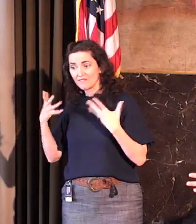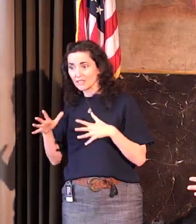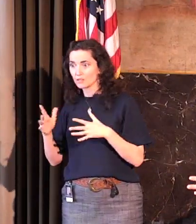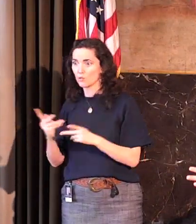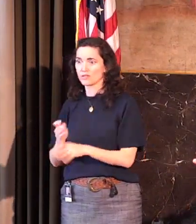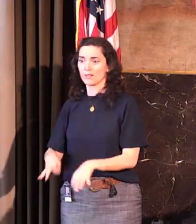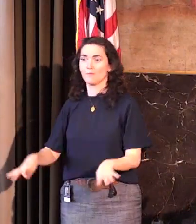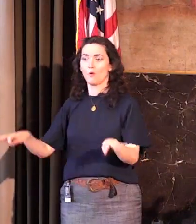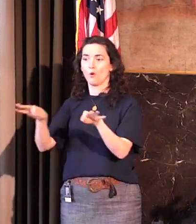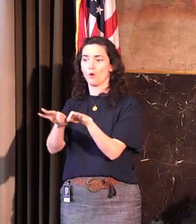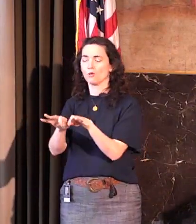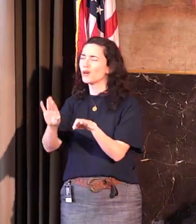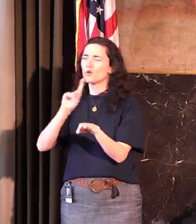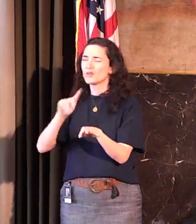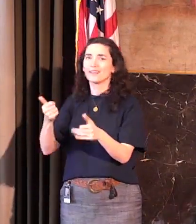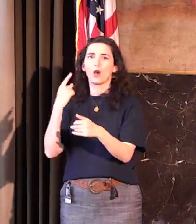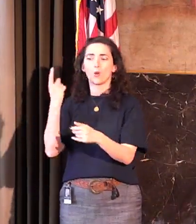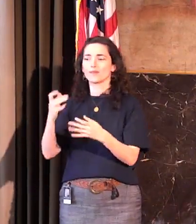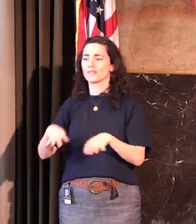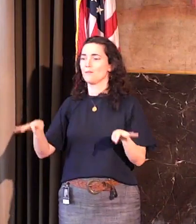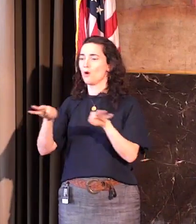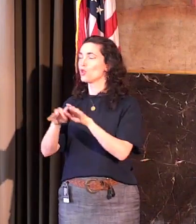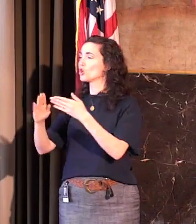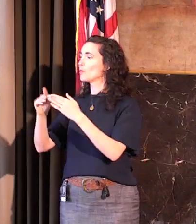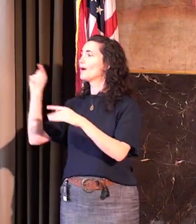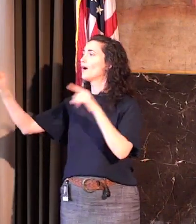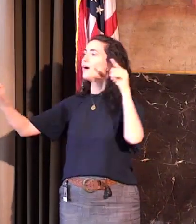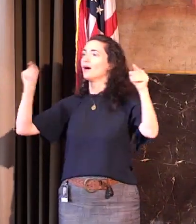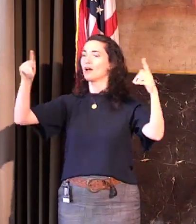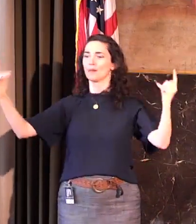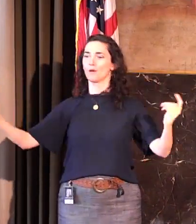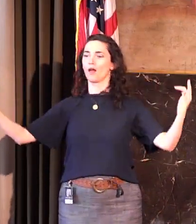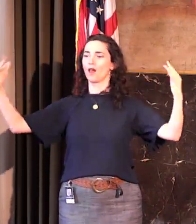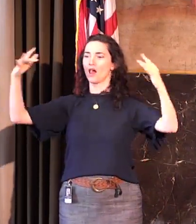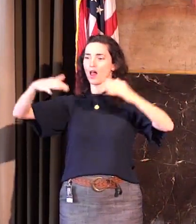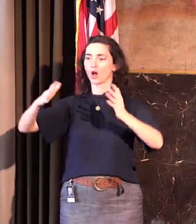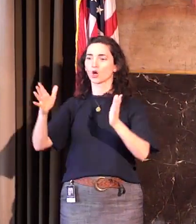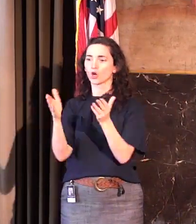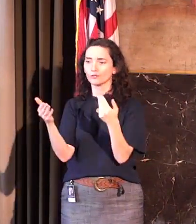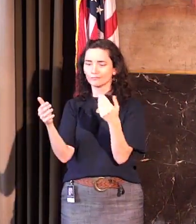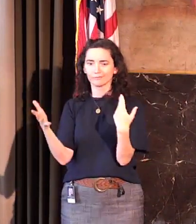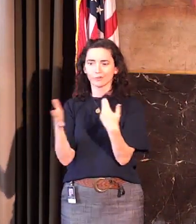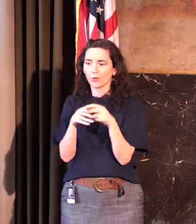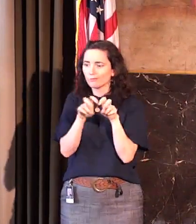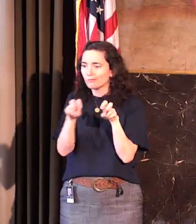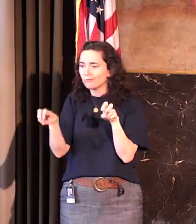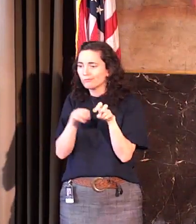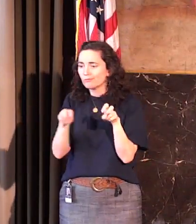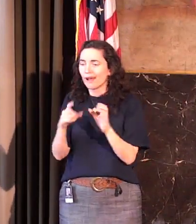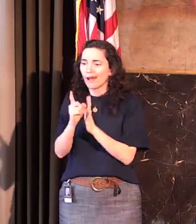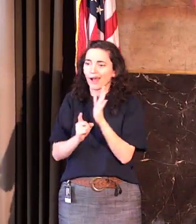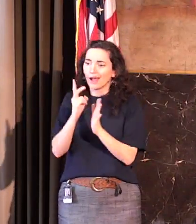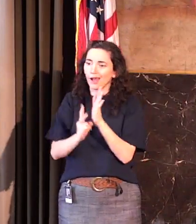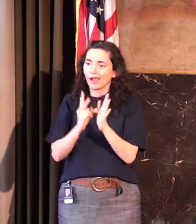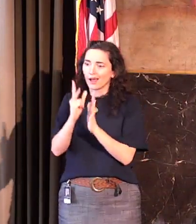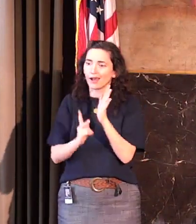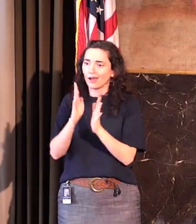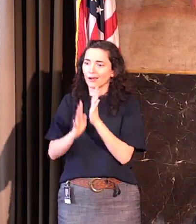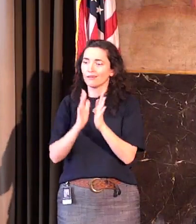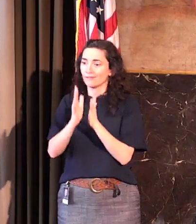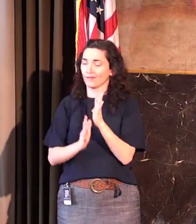have people coming from all over the community into close proximity to one another for several hours a day. We know that the